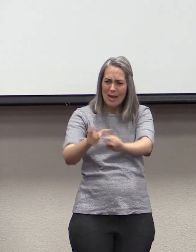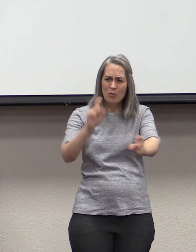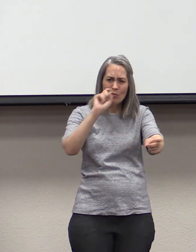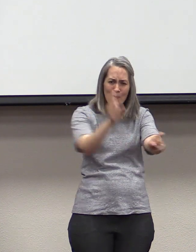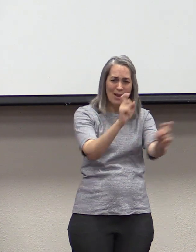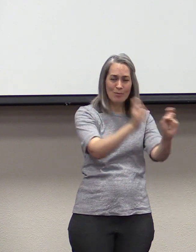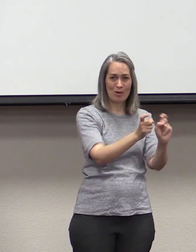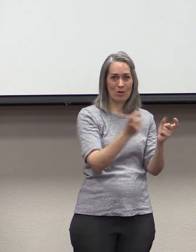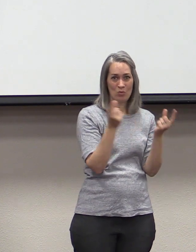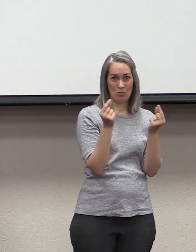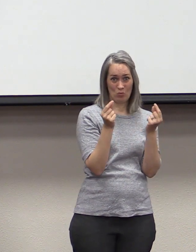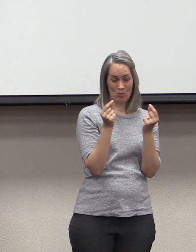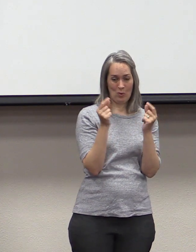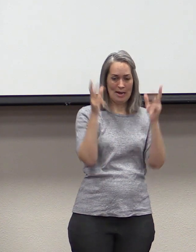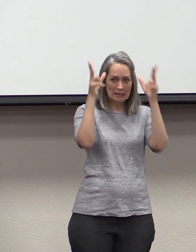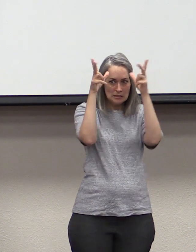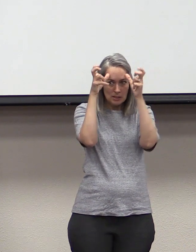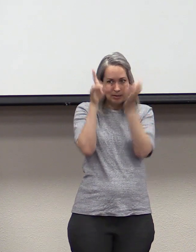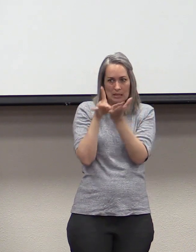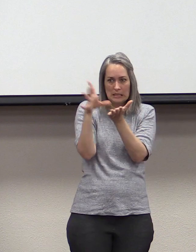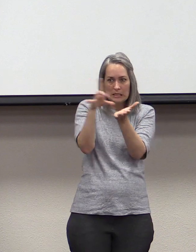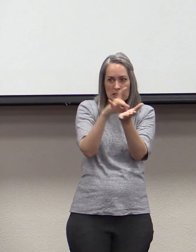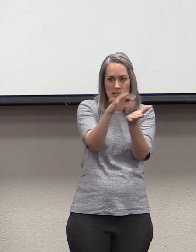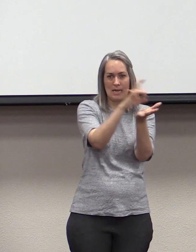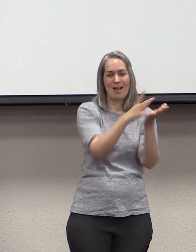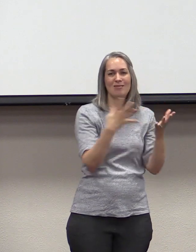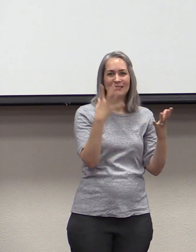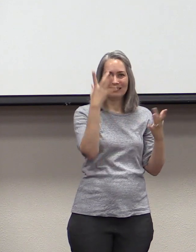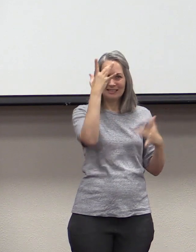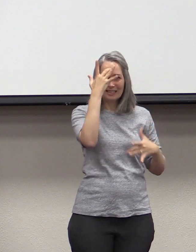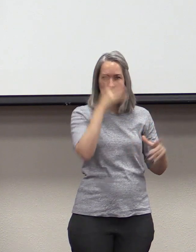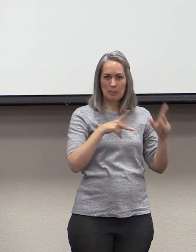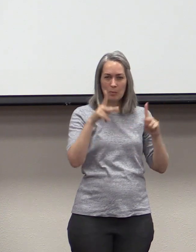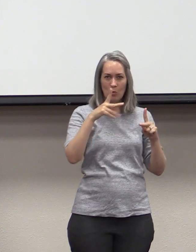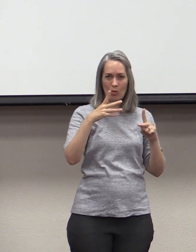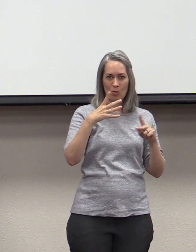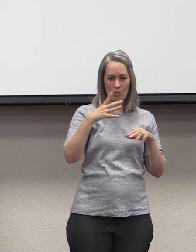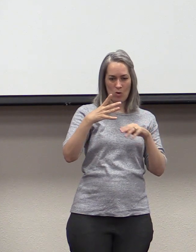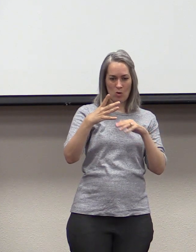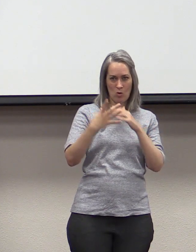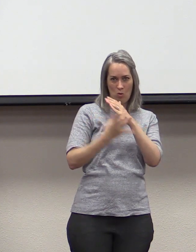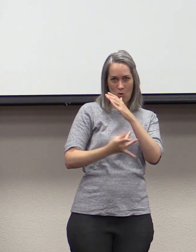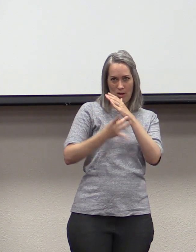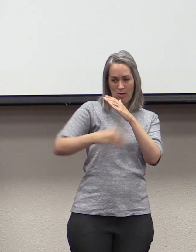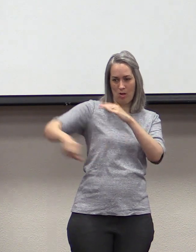and anointed many sick people with oil and healed them.